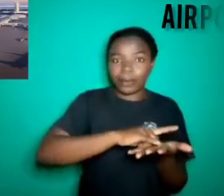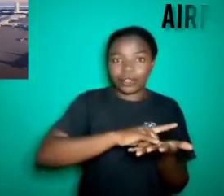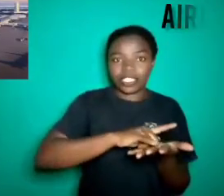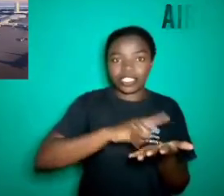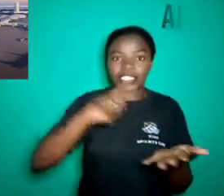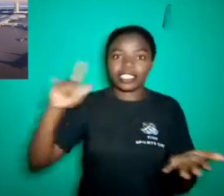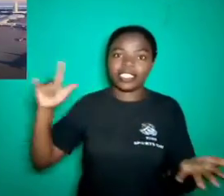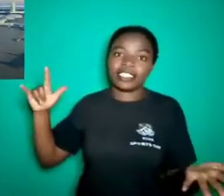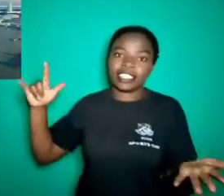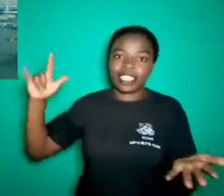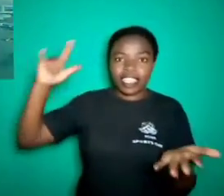Airport.